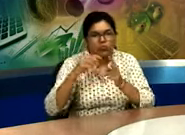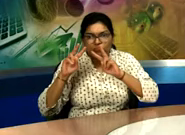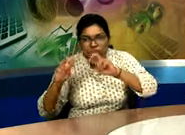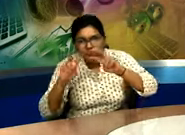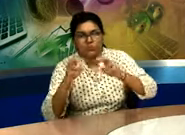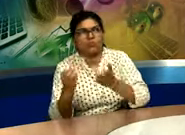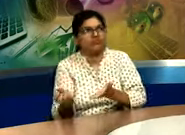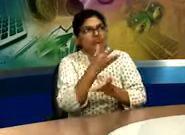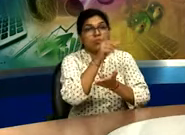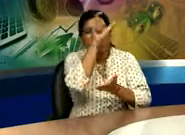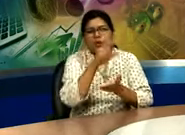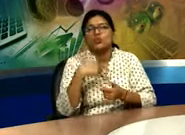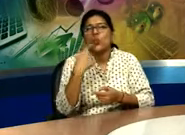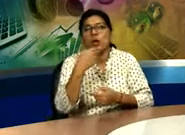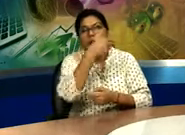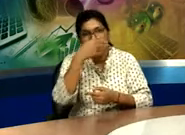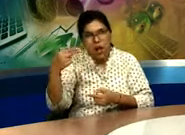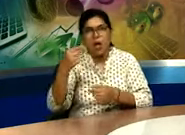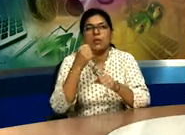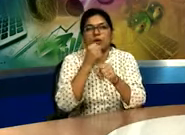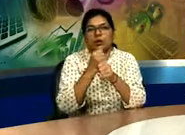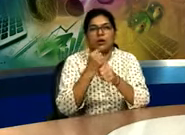whose name was Giovanni,